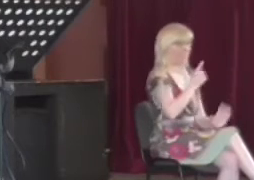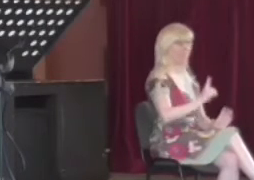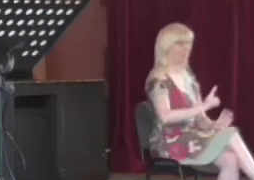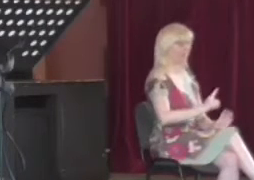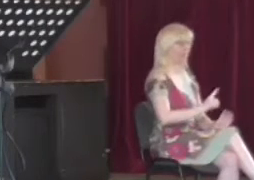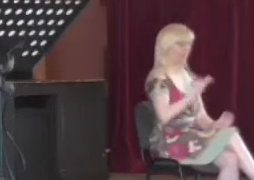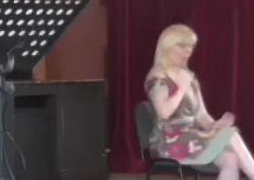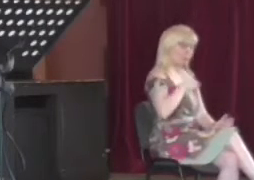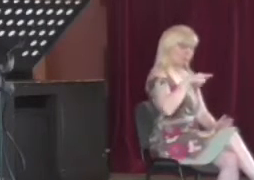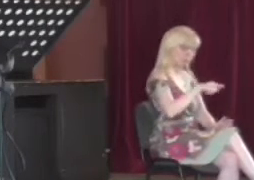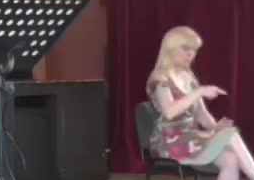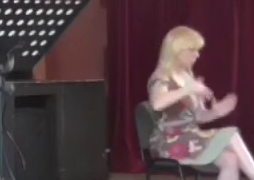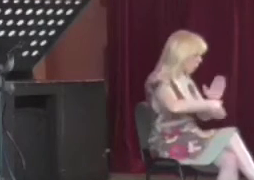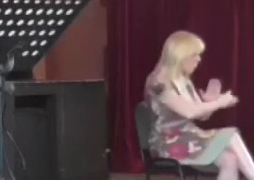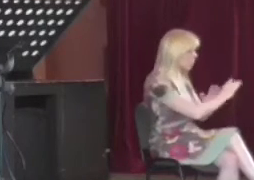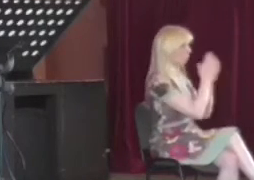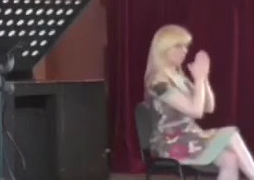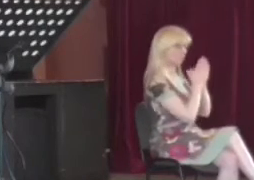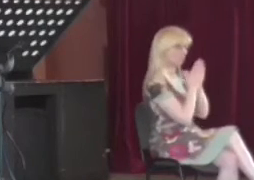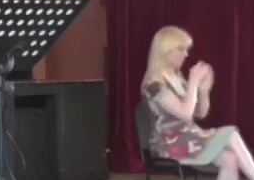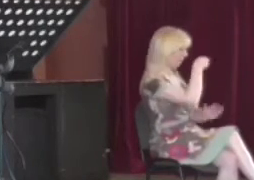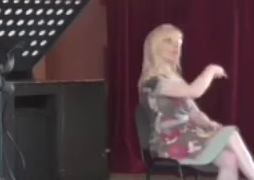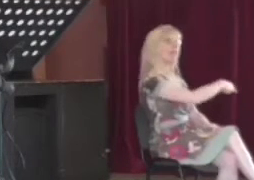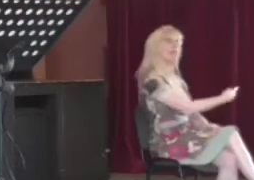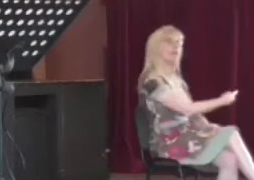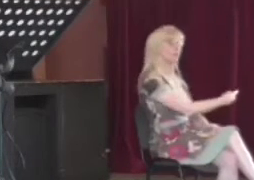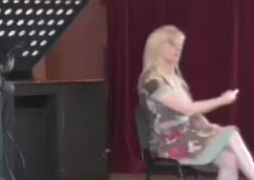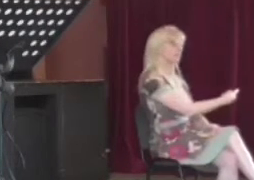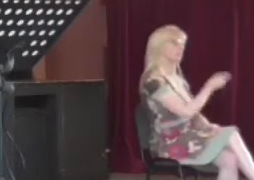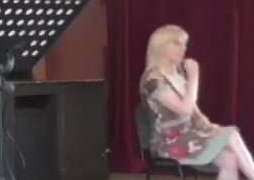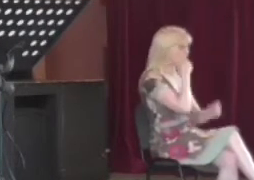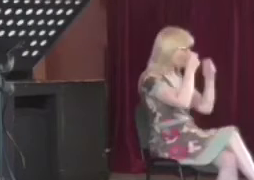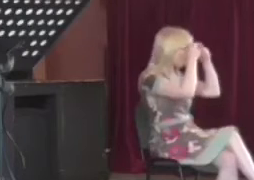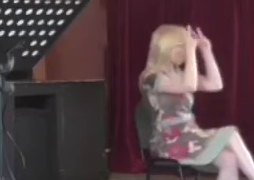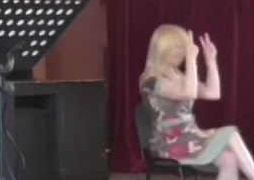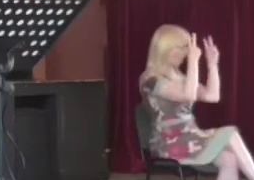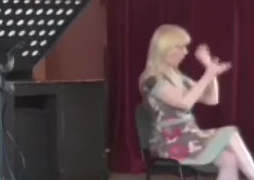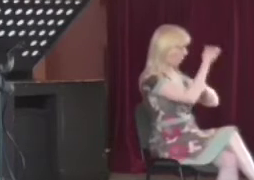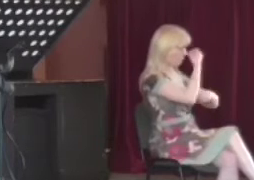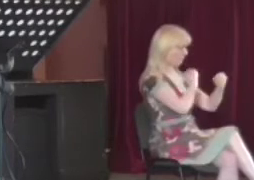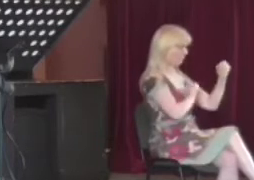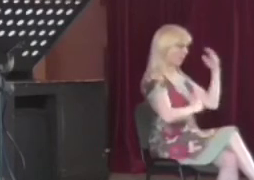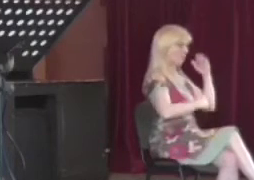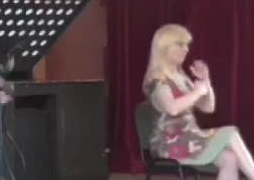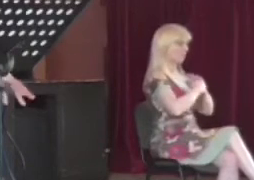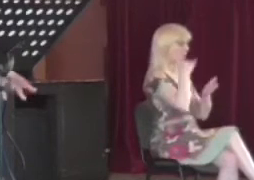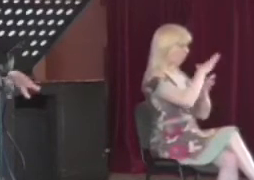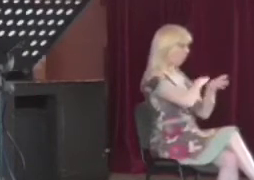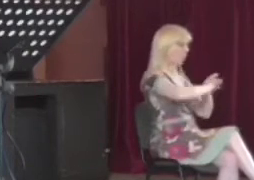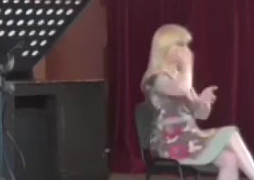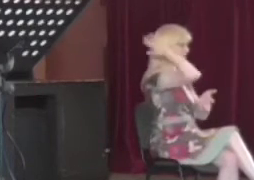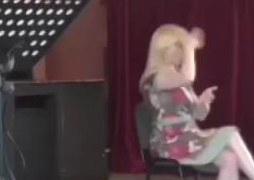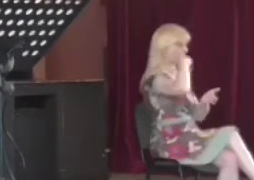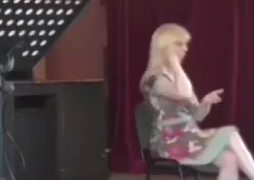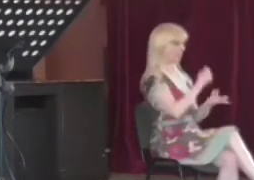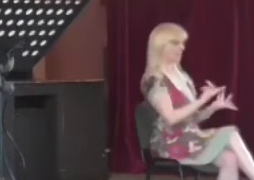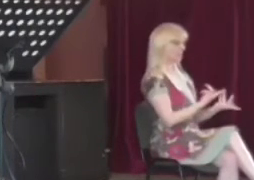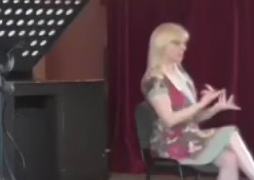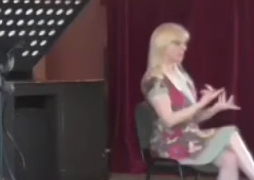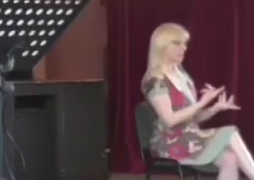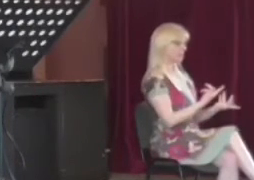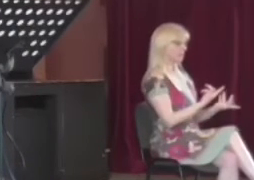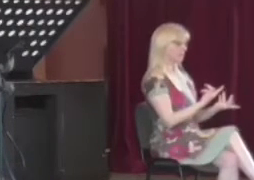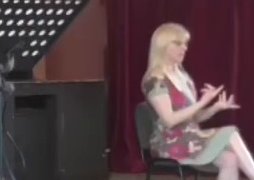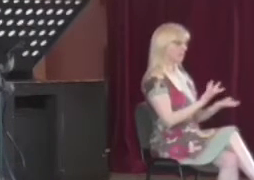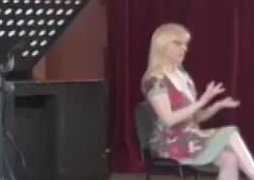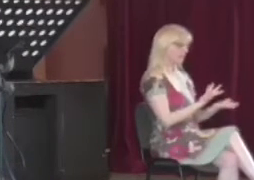here, has sent me so that you may see again and be filled with the Holy Spirit. Immediately, something like scales